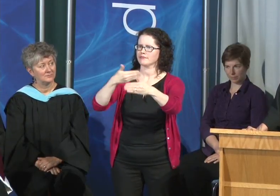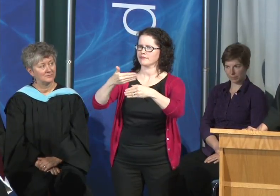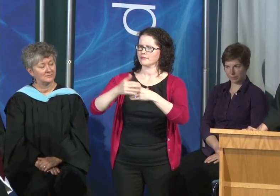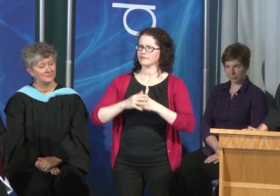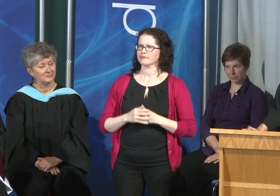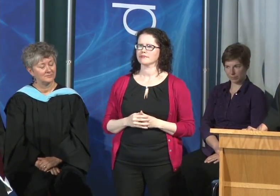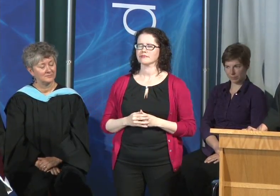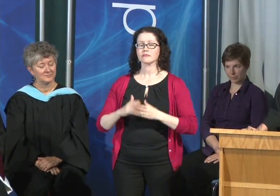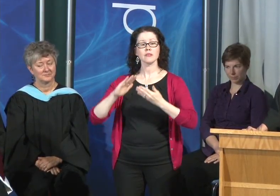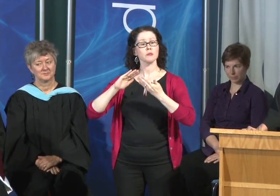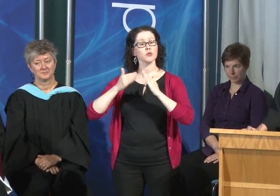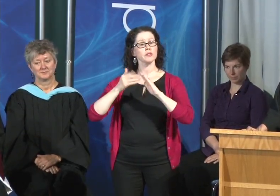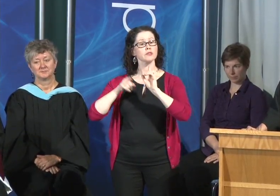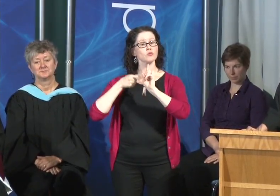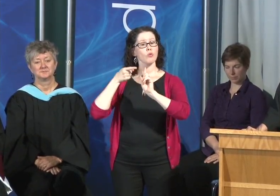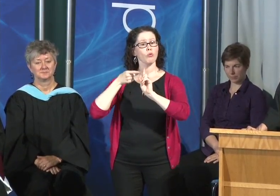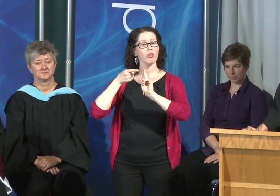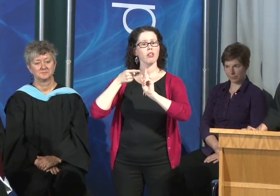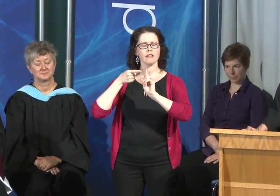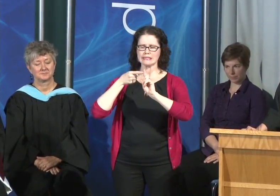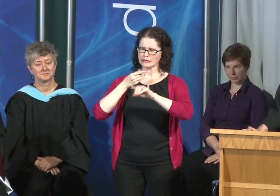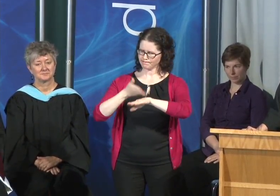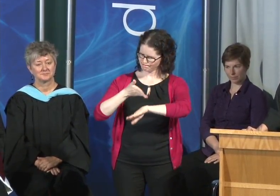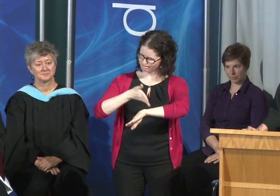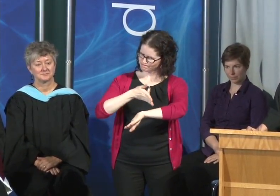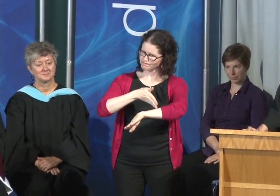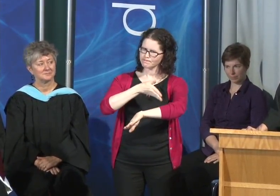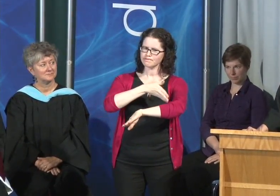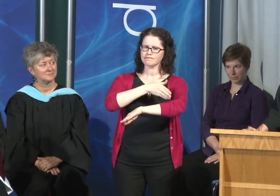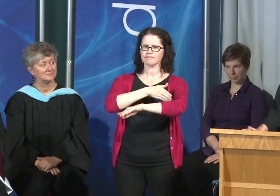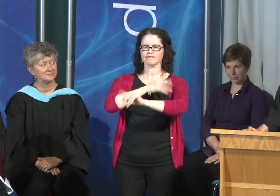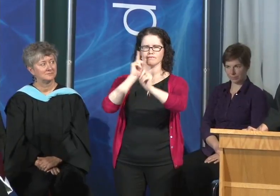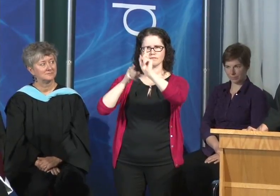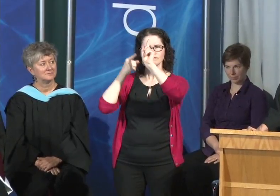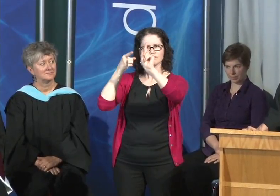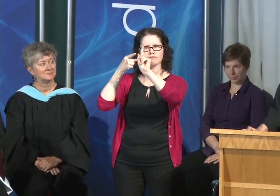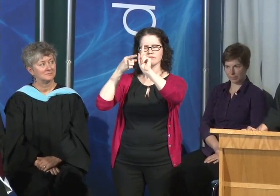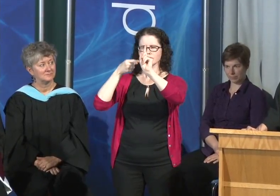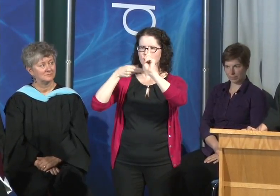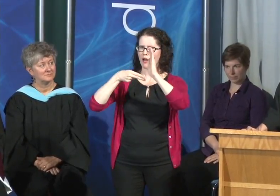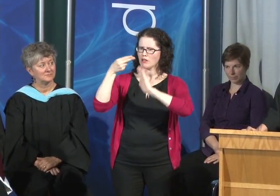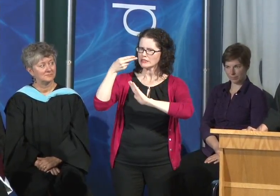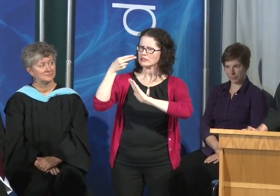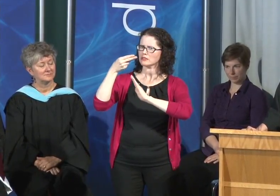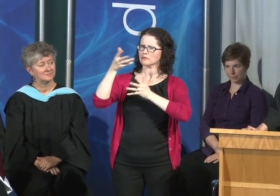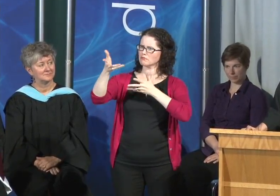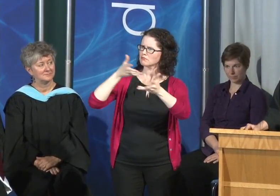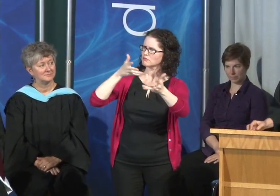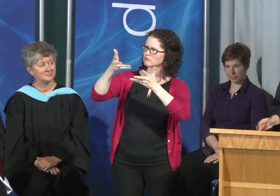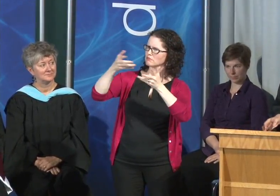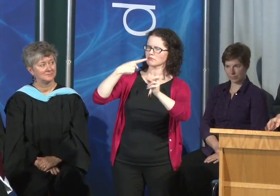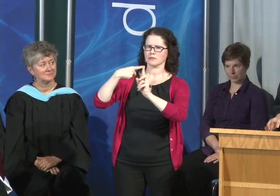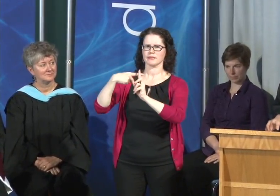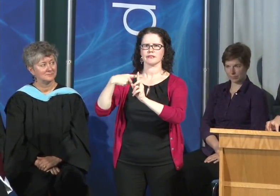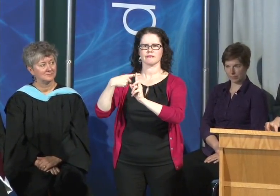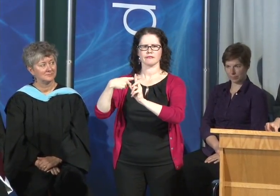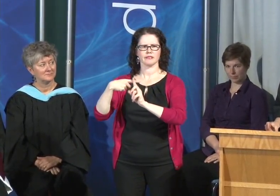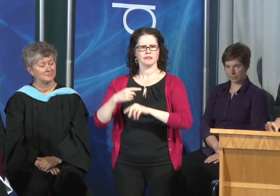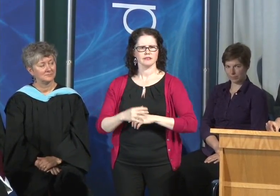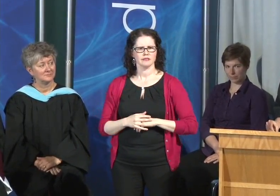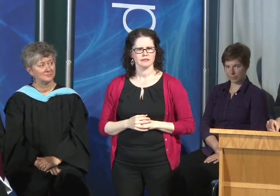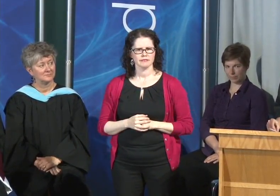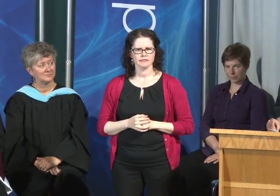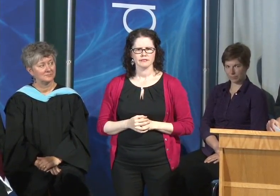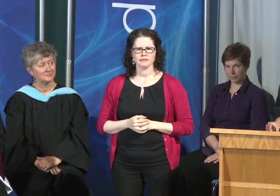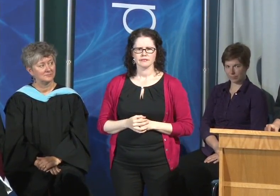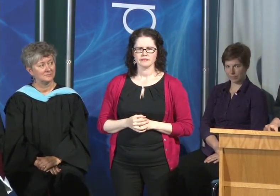better itself and reaches for a higher bar of integrity, honesty, and diplomacy. Now, with an